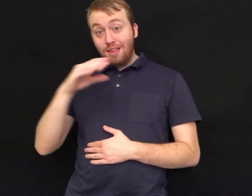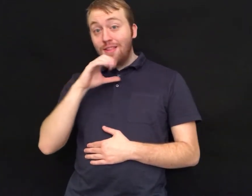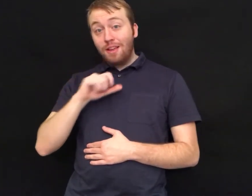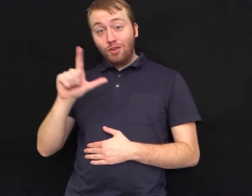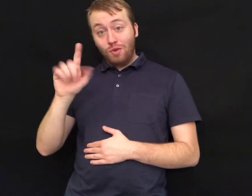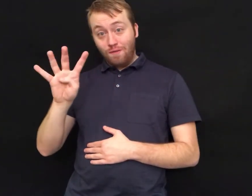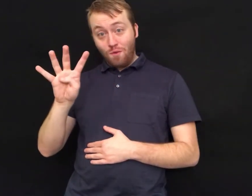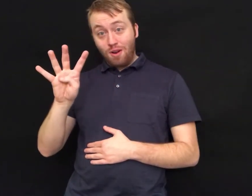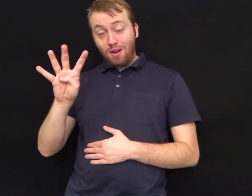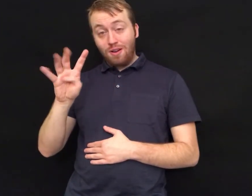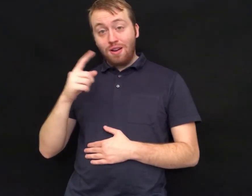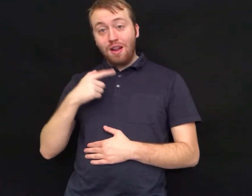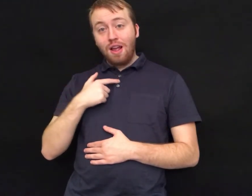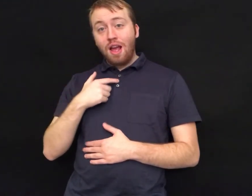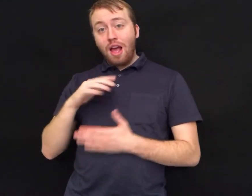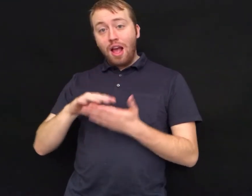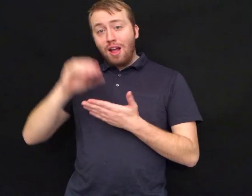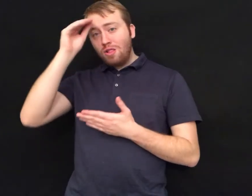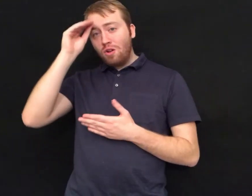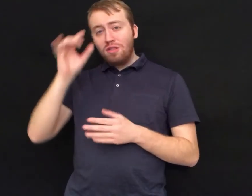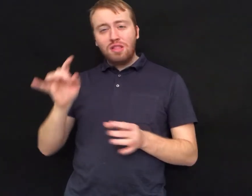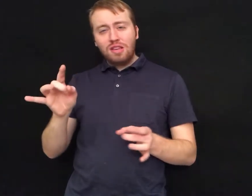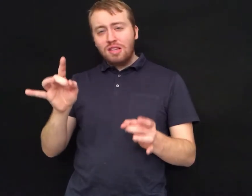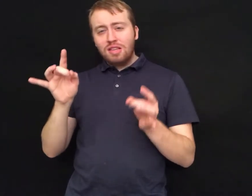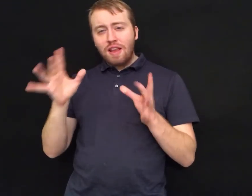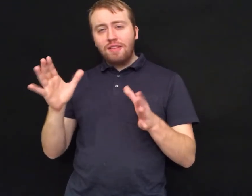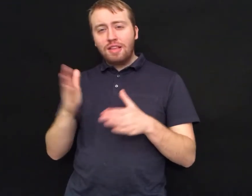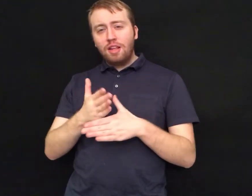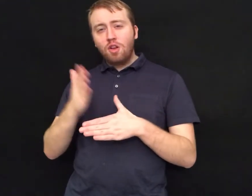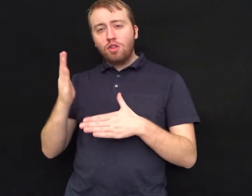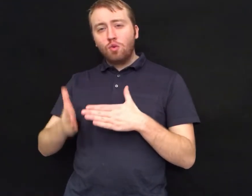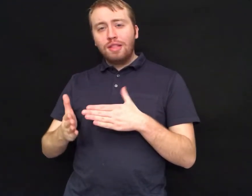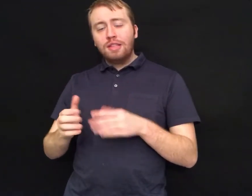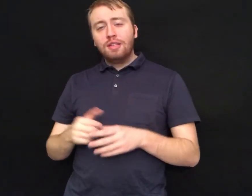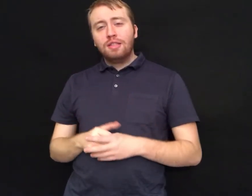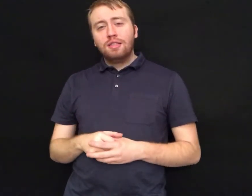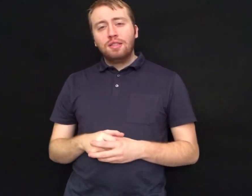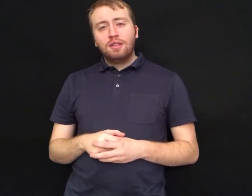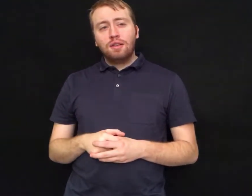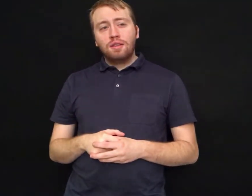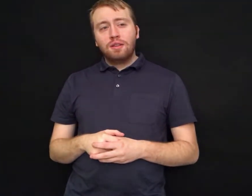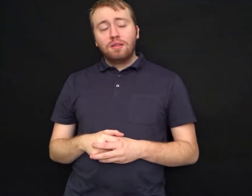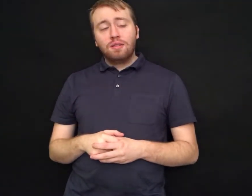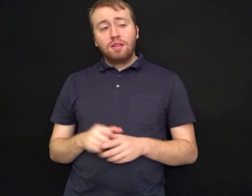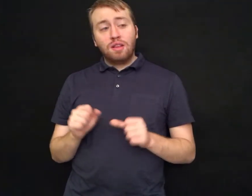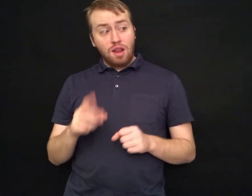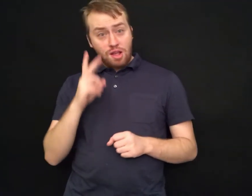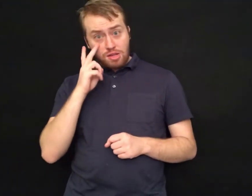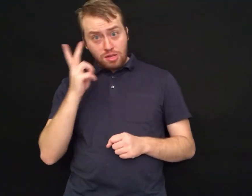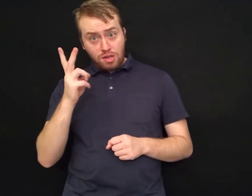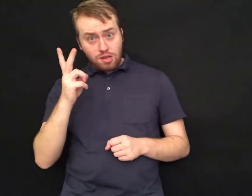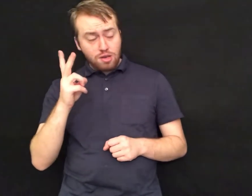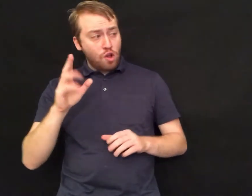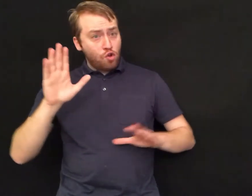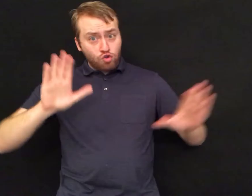I learned the devastating consequences can I see a show of hands of anyone here